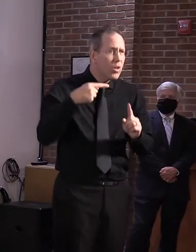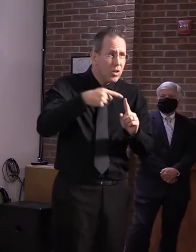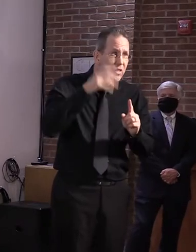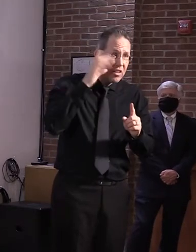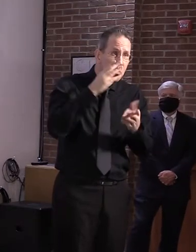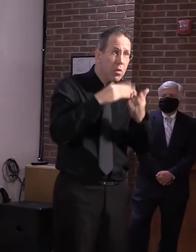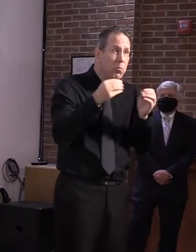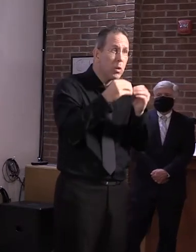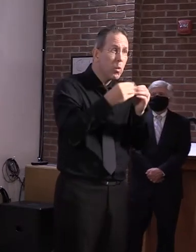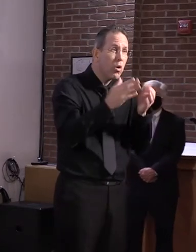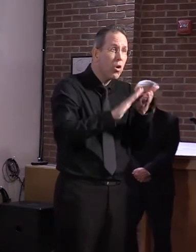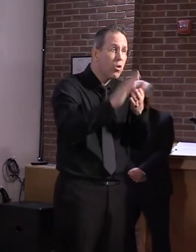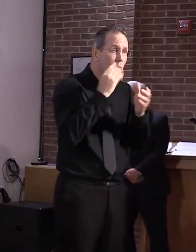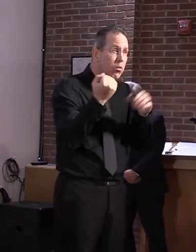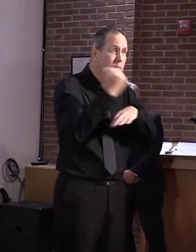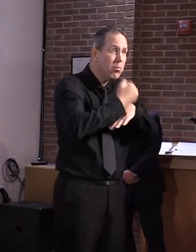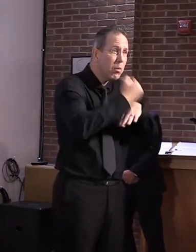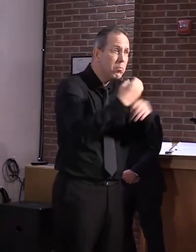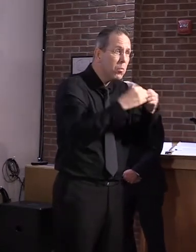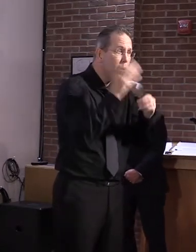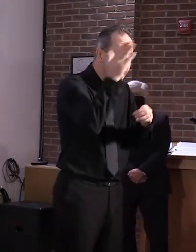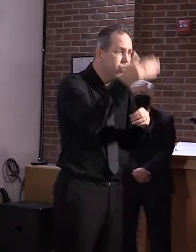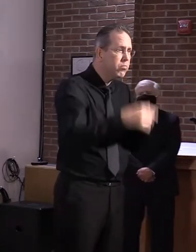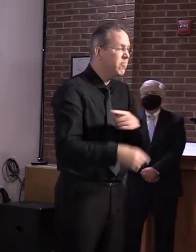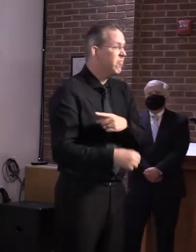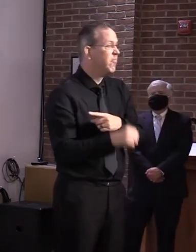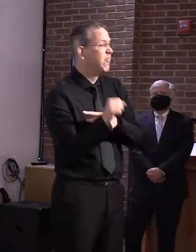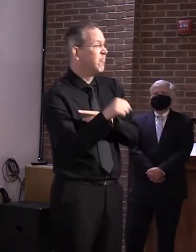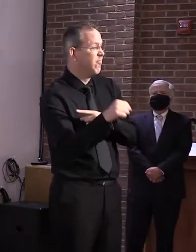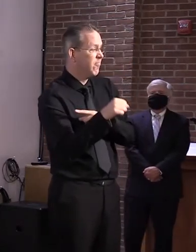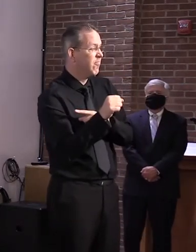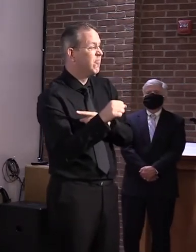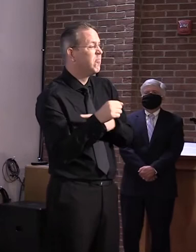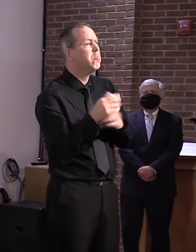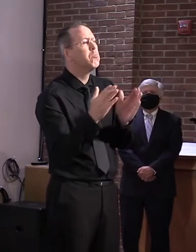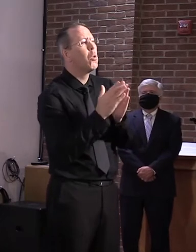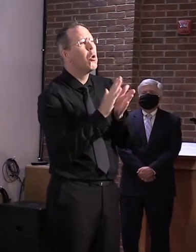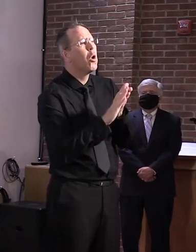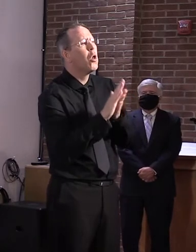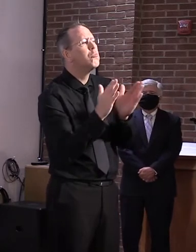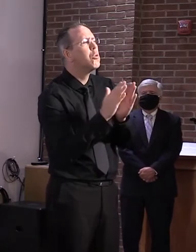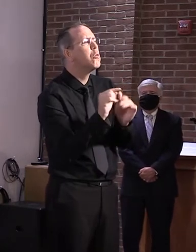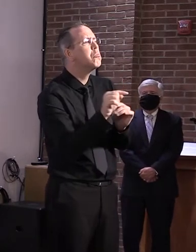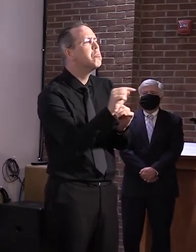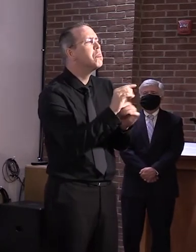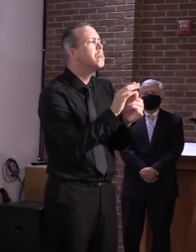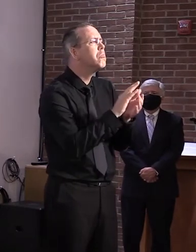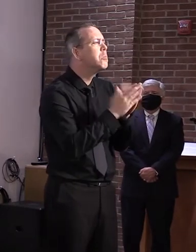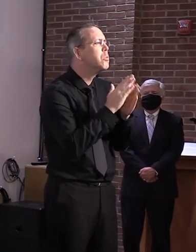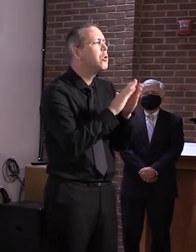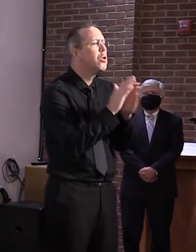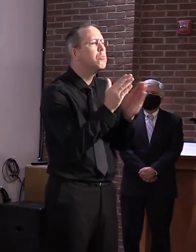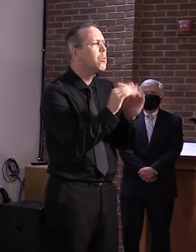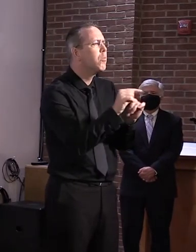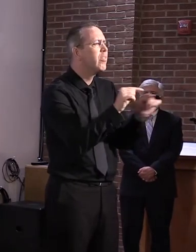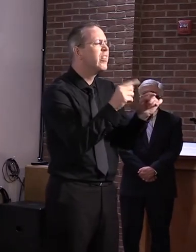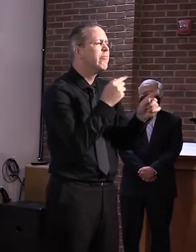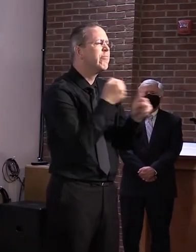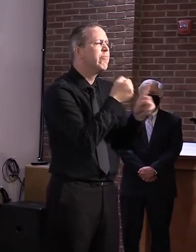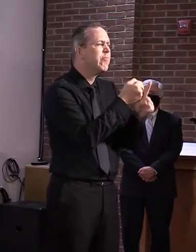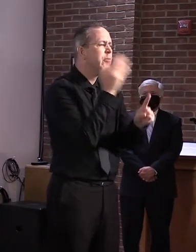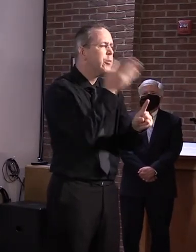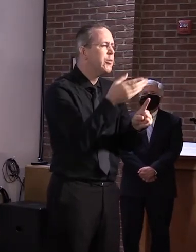of closing of institutions, especially small ones, not large ones, not ones with large endowments,